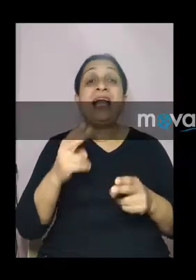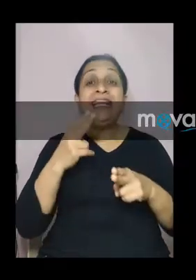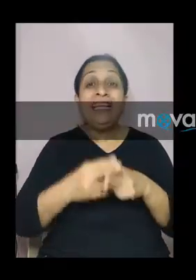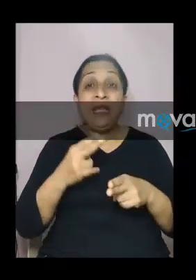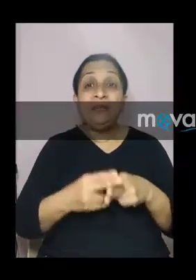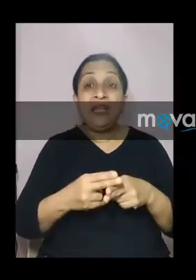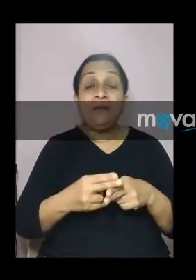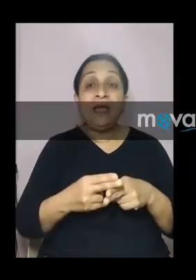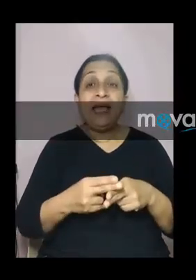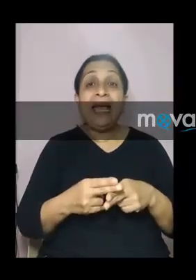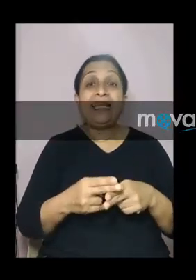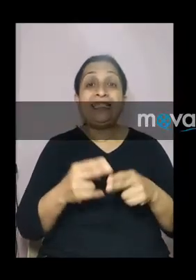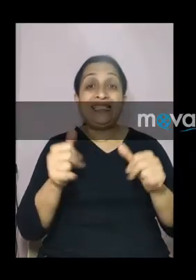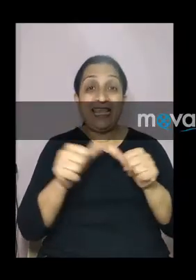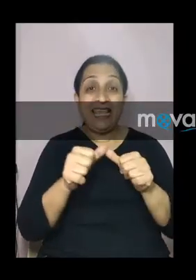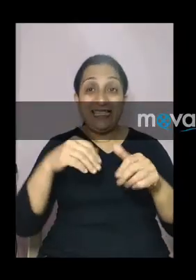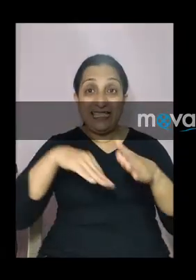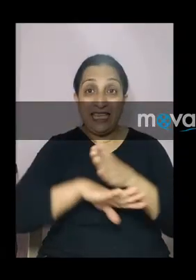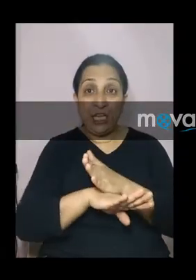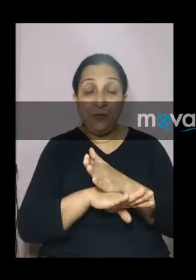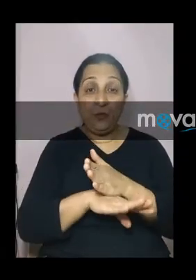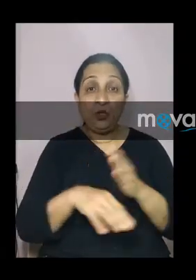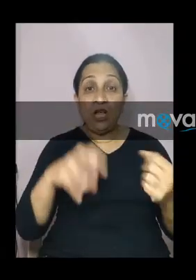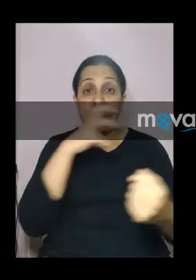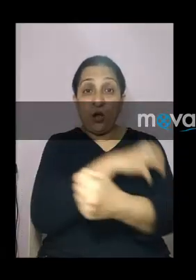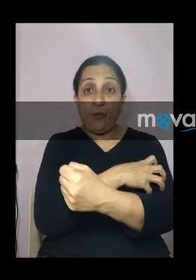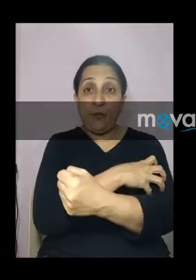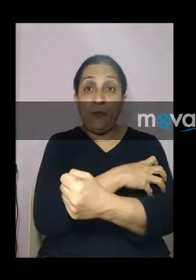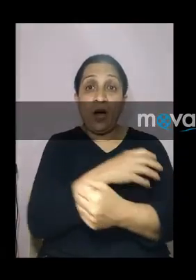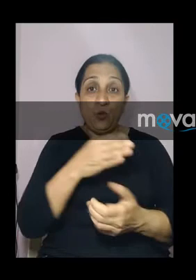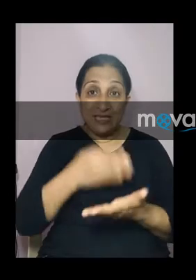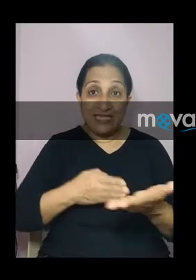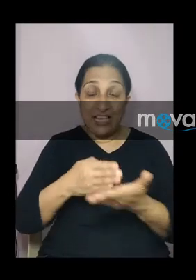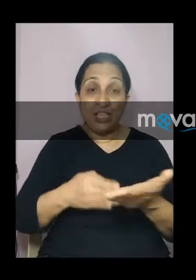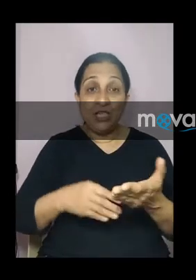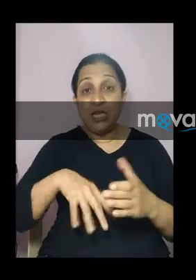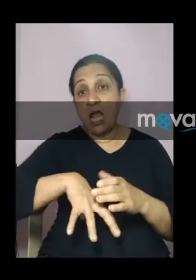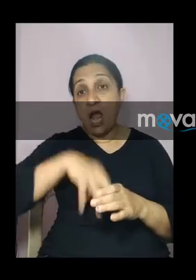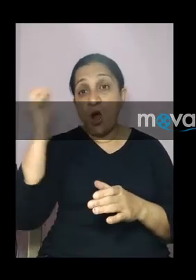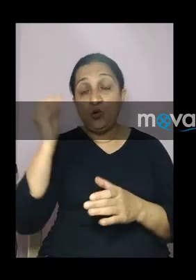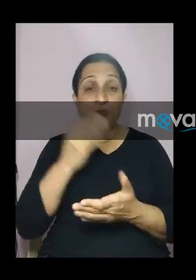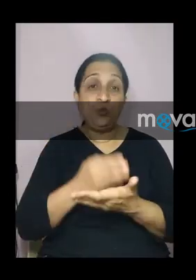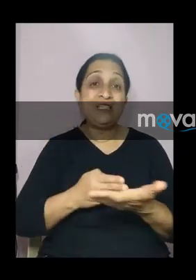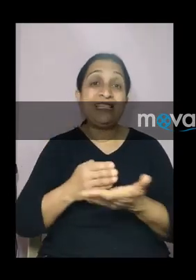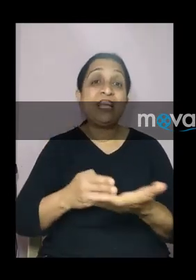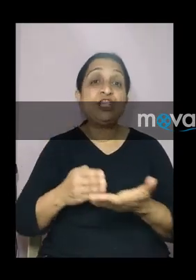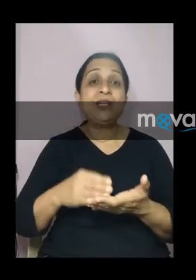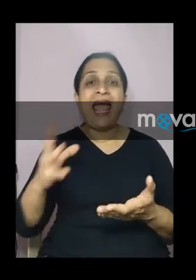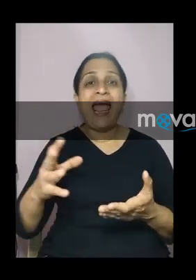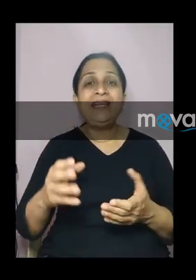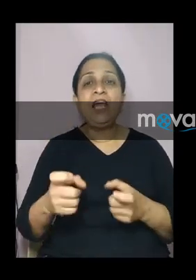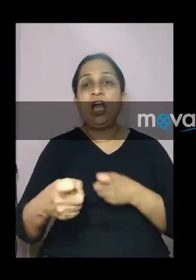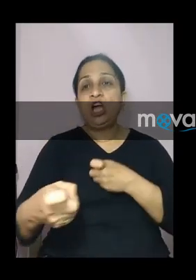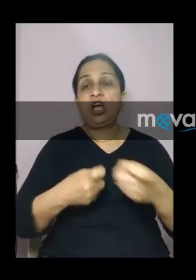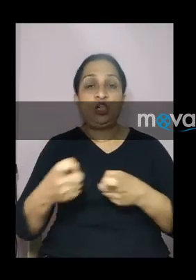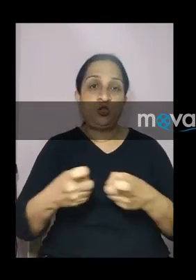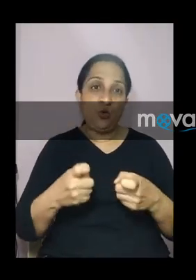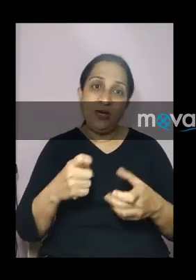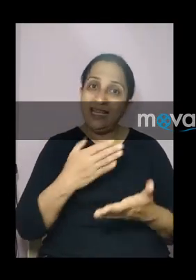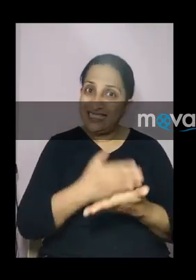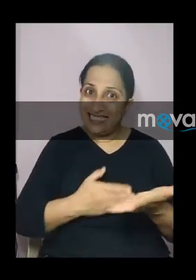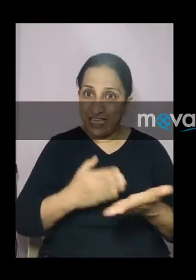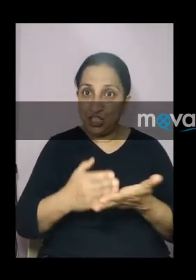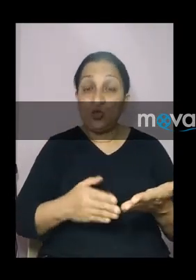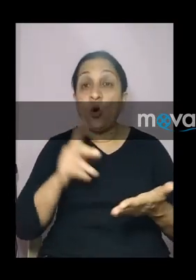to name them as AC input, power section, output section and